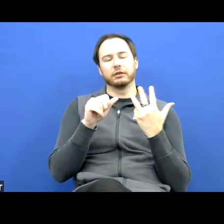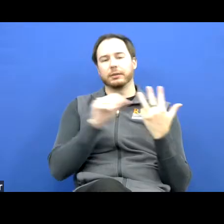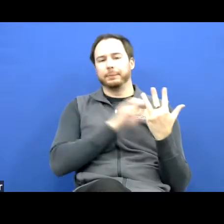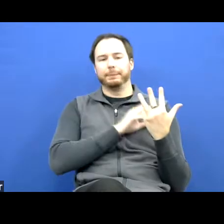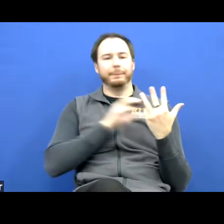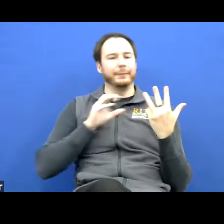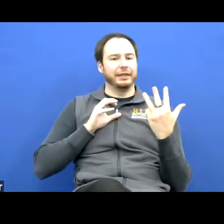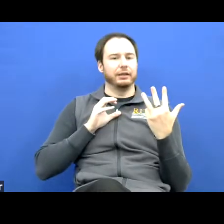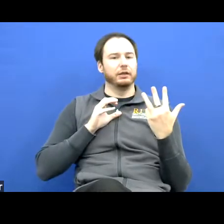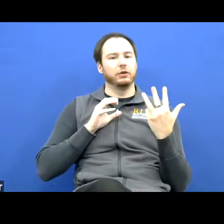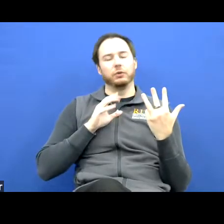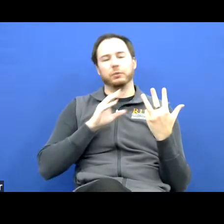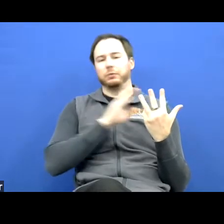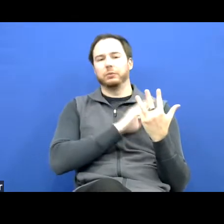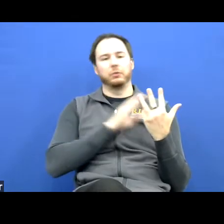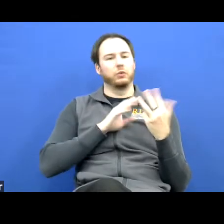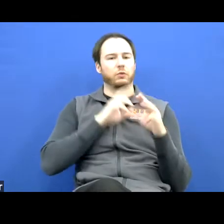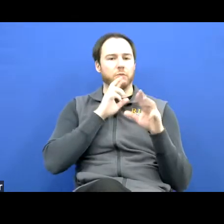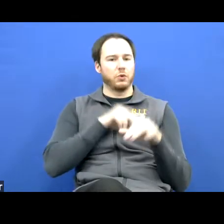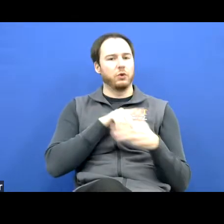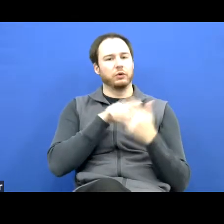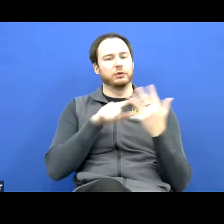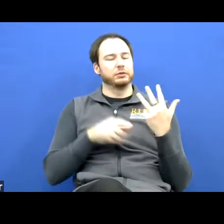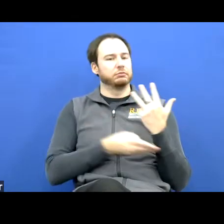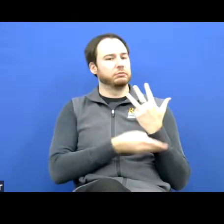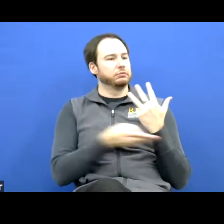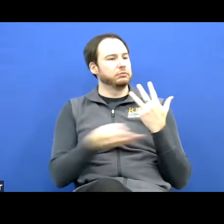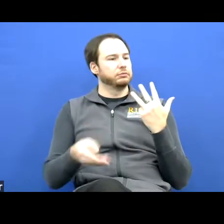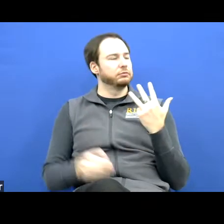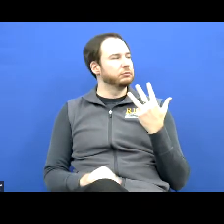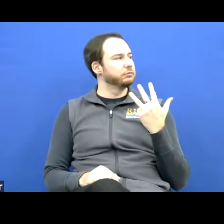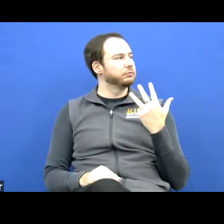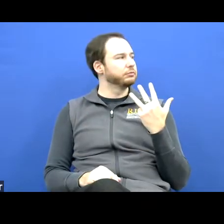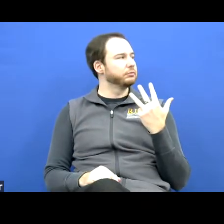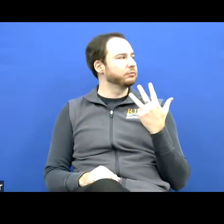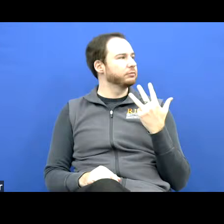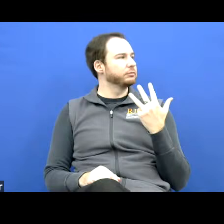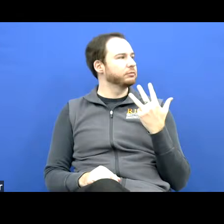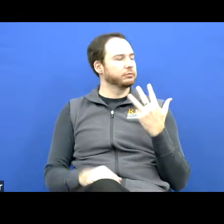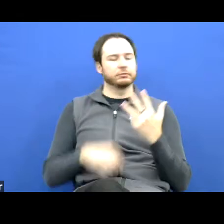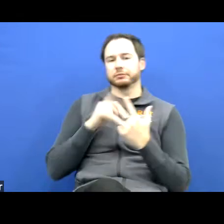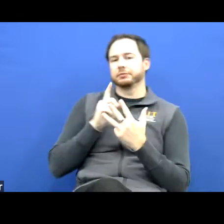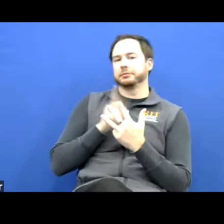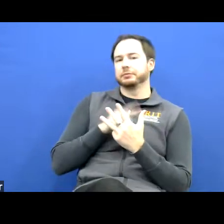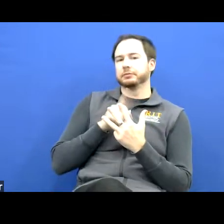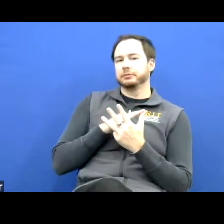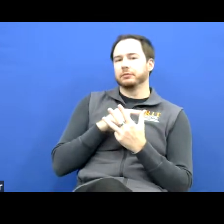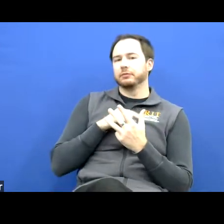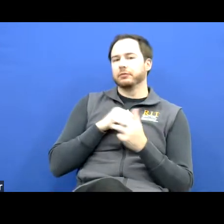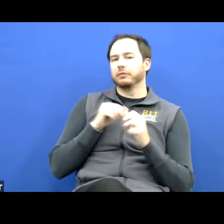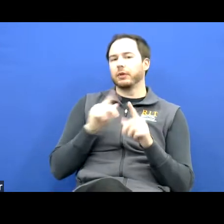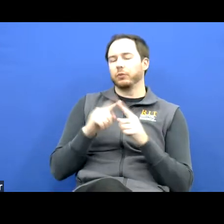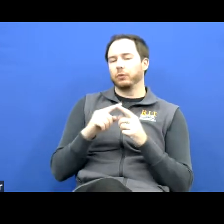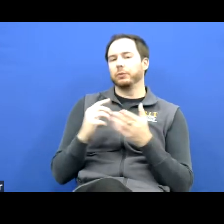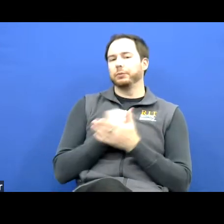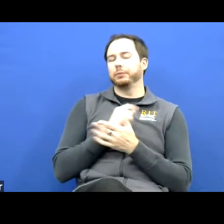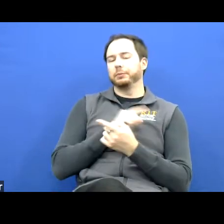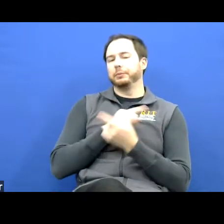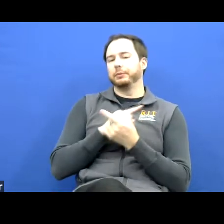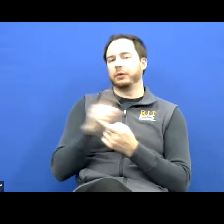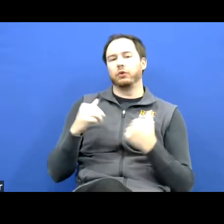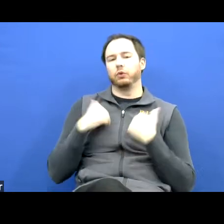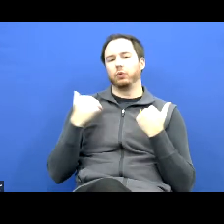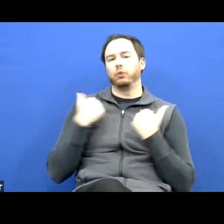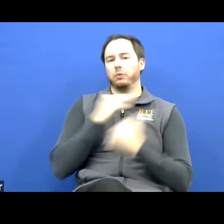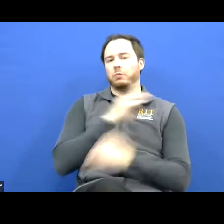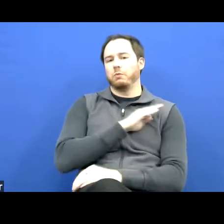committee or miscellaneous reports from the town board? I got a chance to meet with the youth board last week,